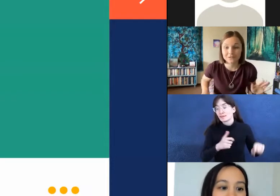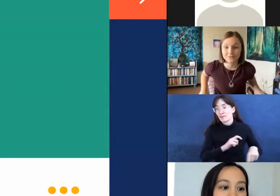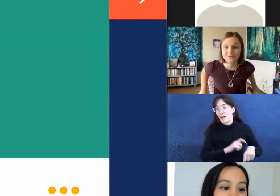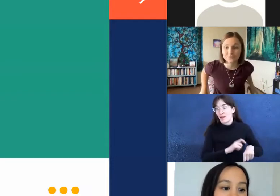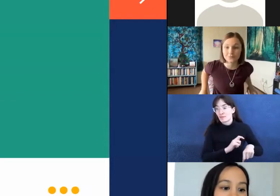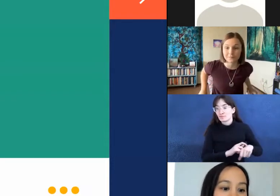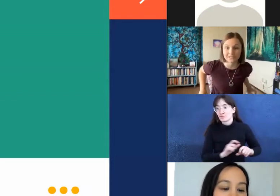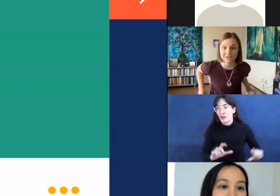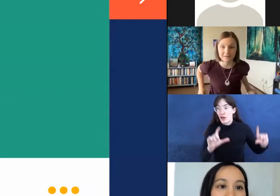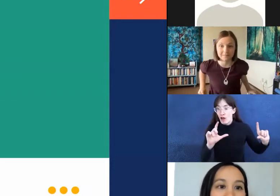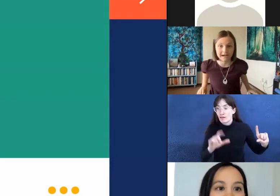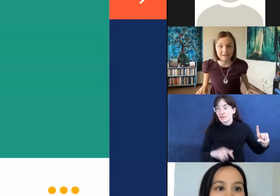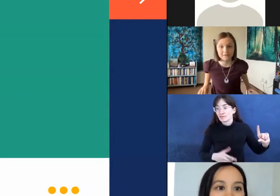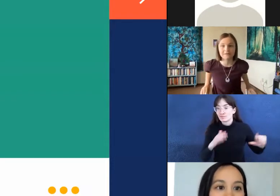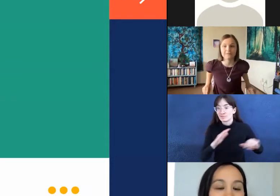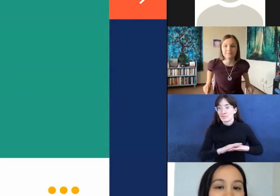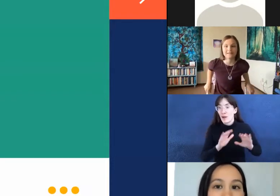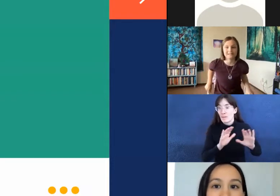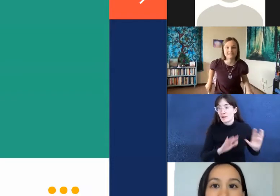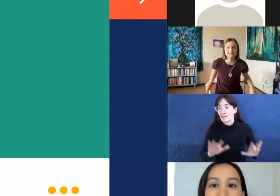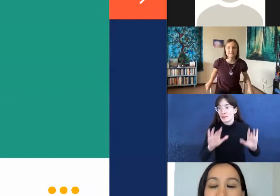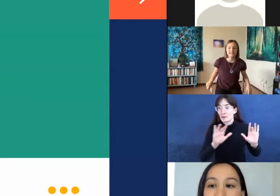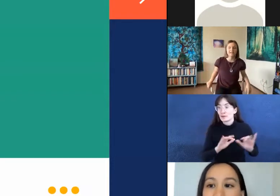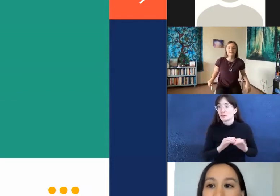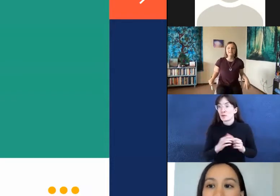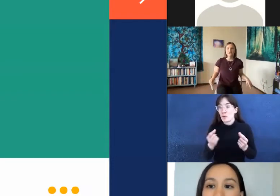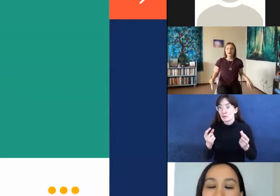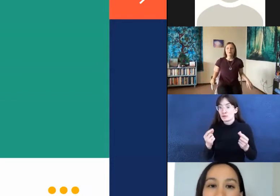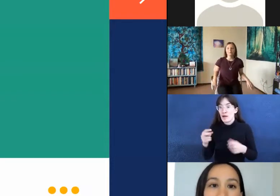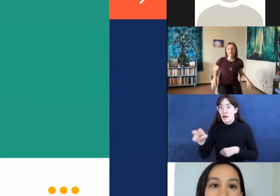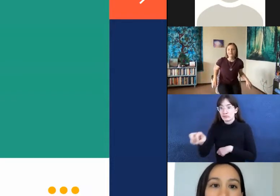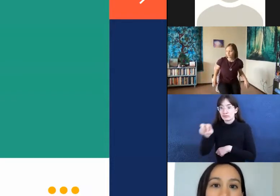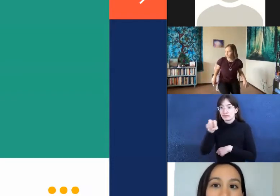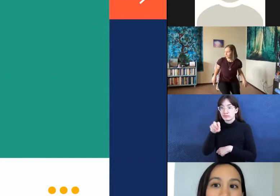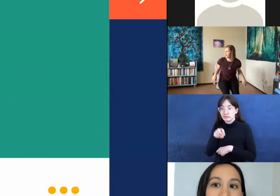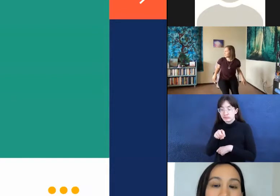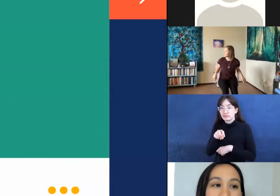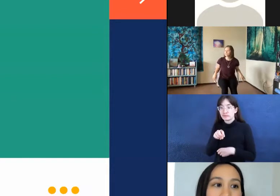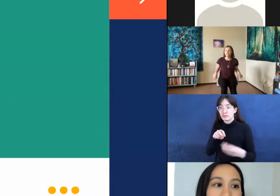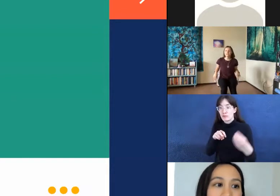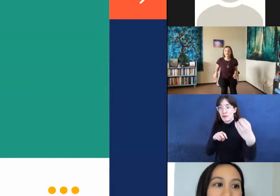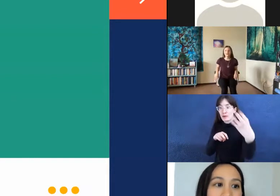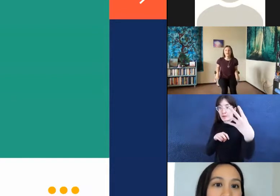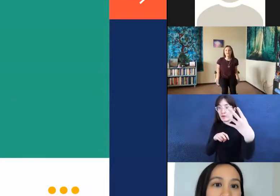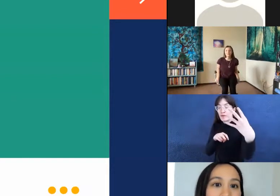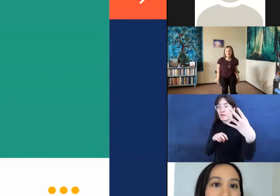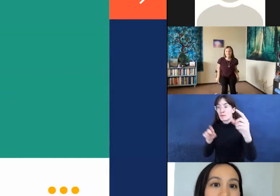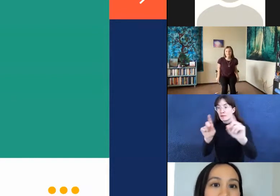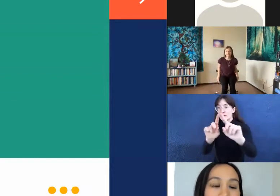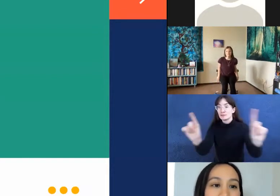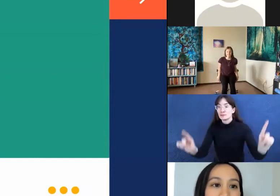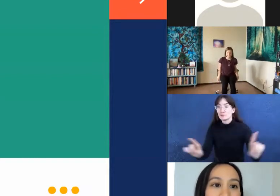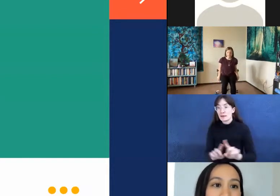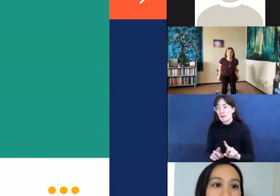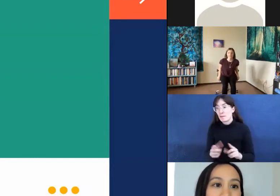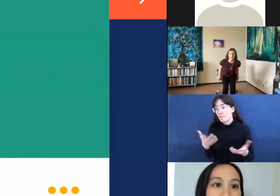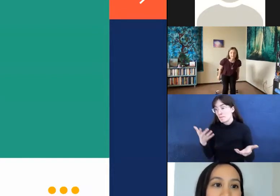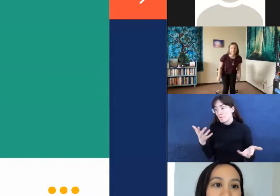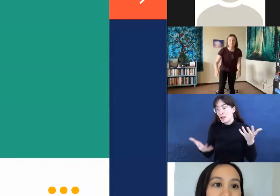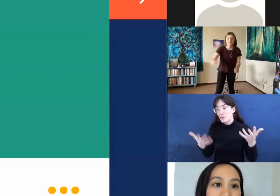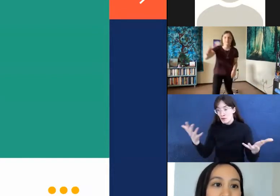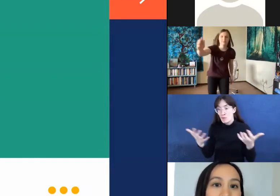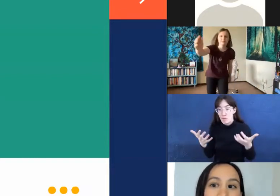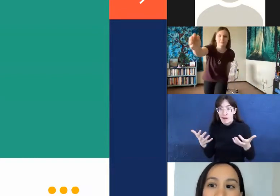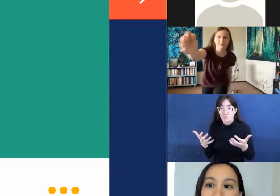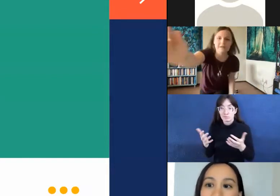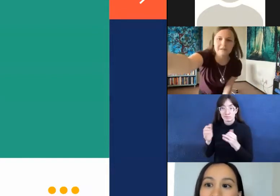going to scoot my chair back away from my desk and where my camera and my screen are. You might want to do something similar.